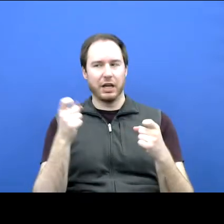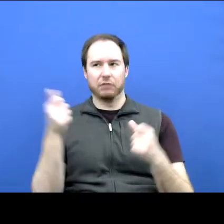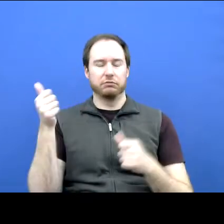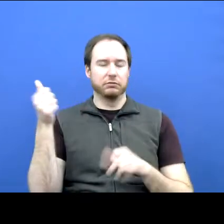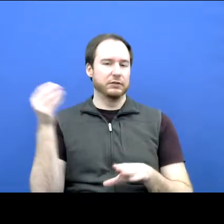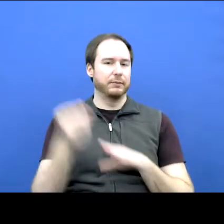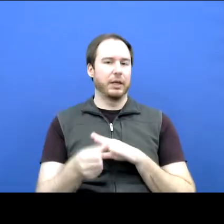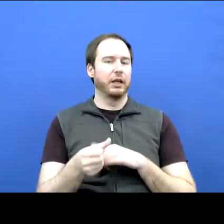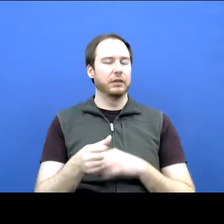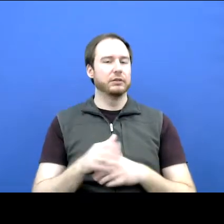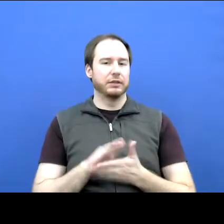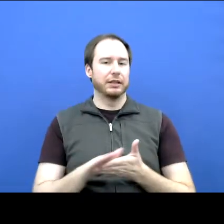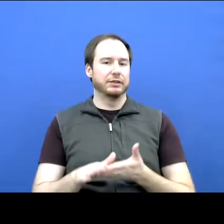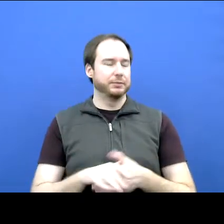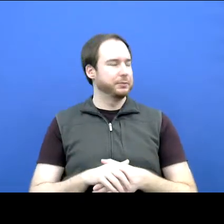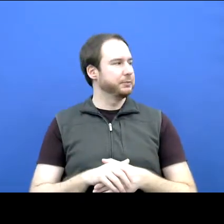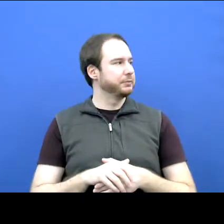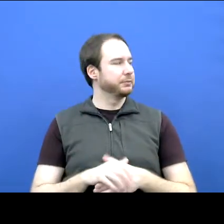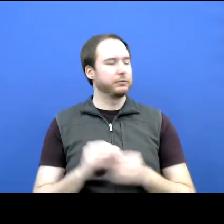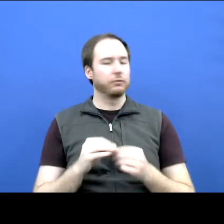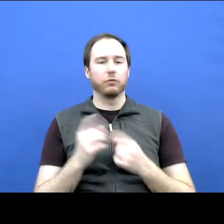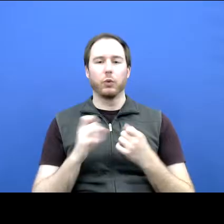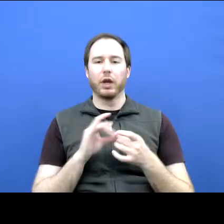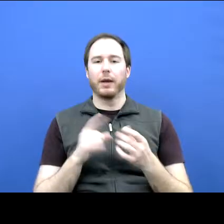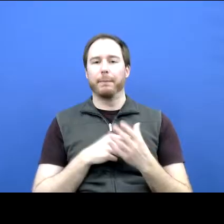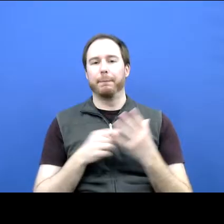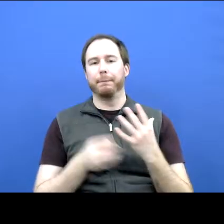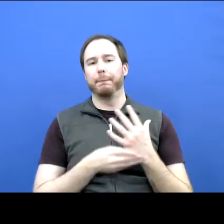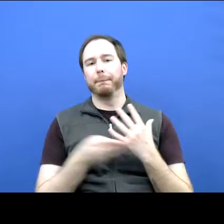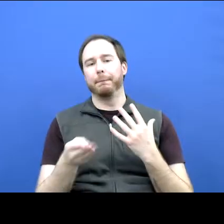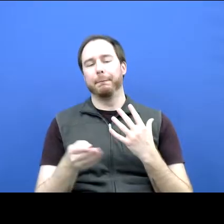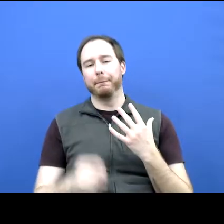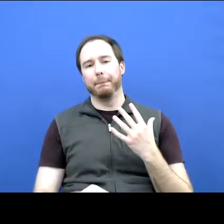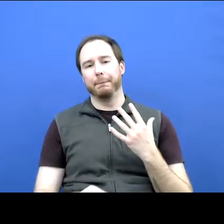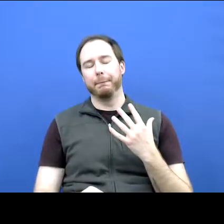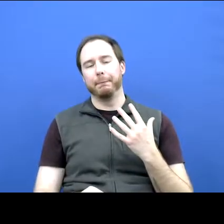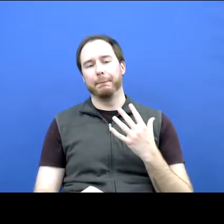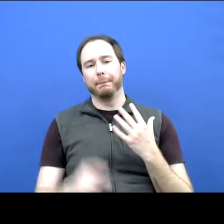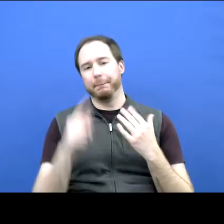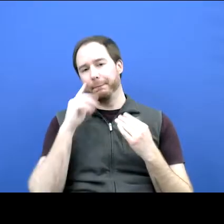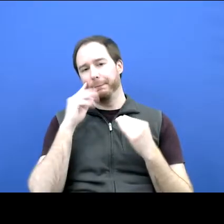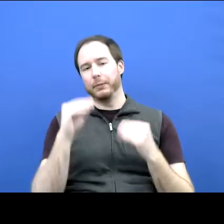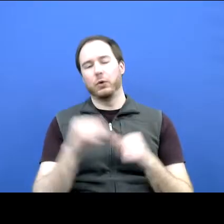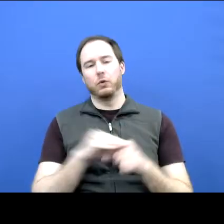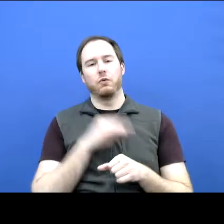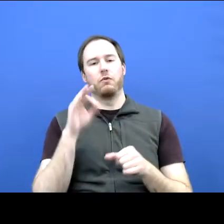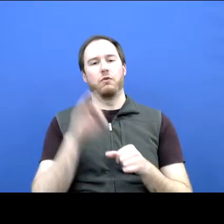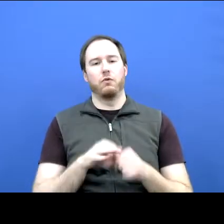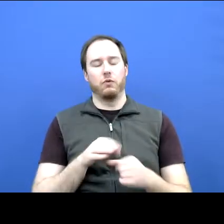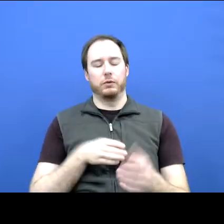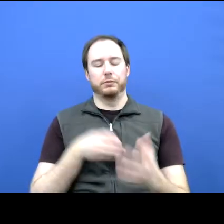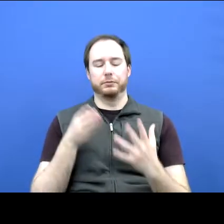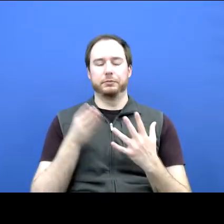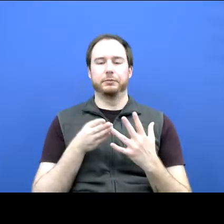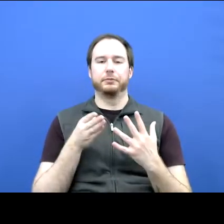So any other questions, comments? Hearing and being none, please call the roll.